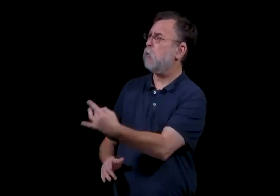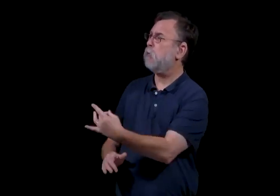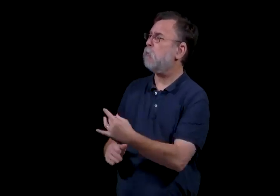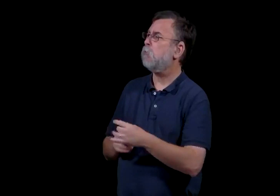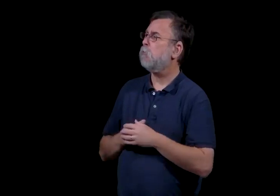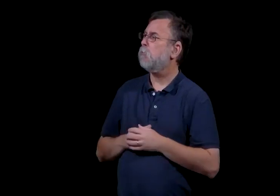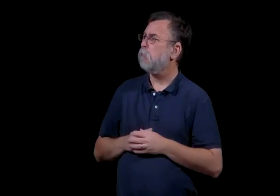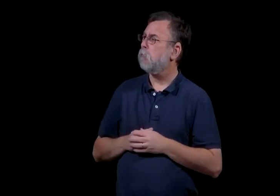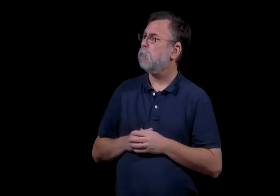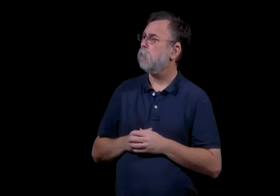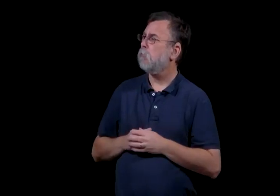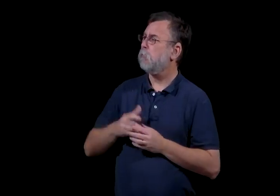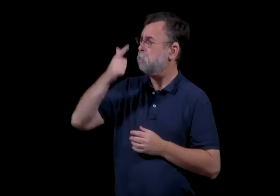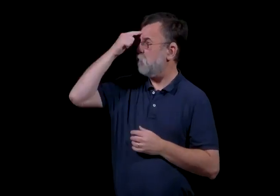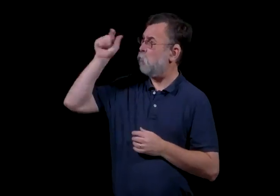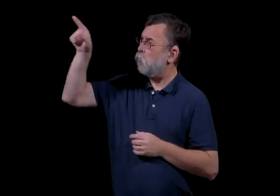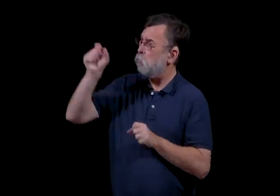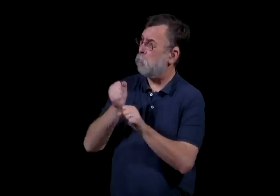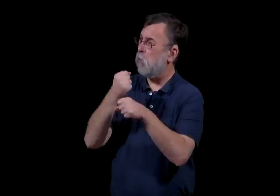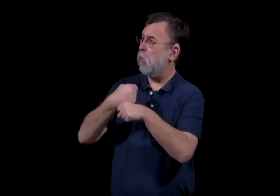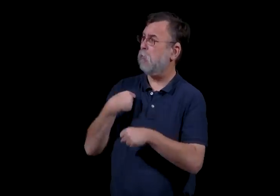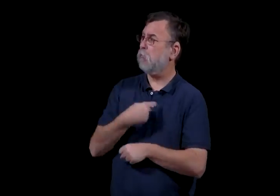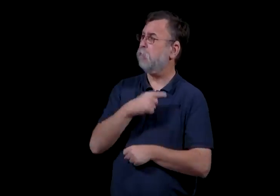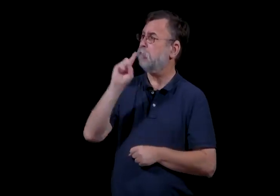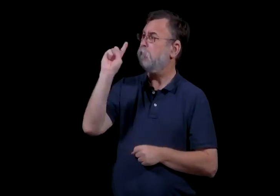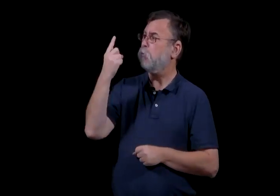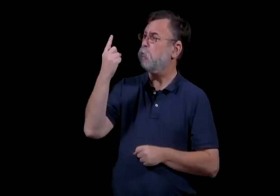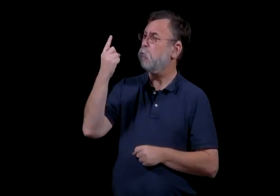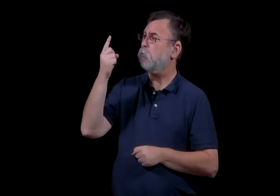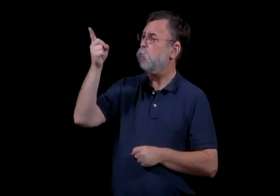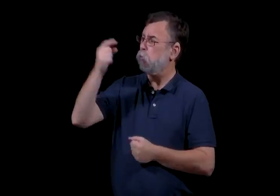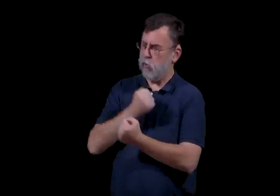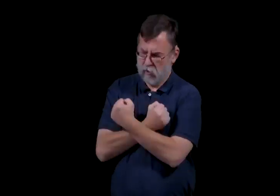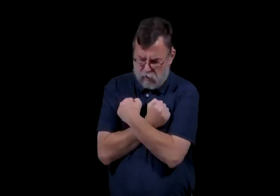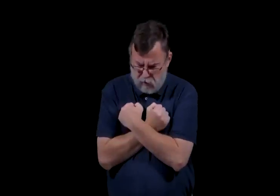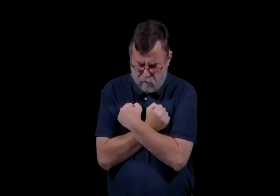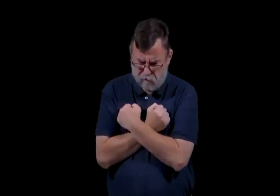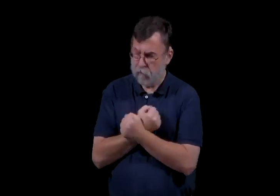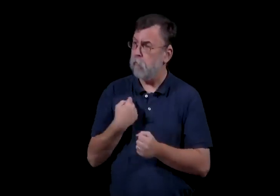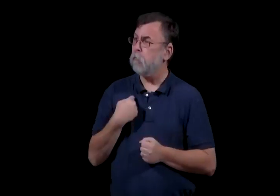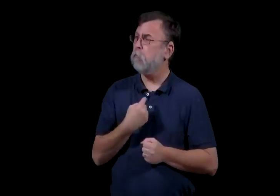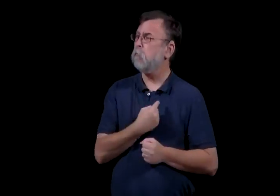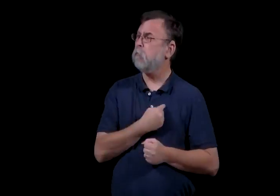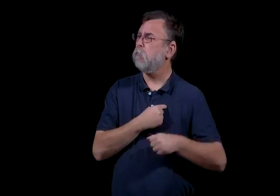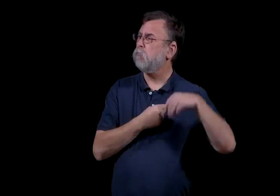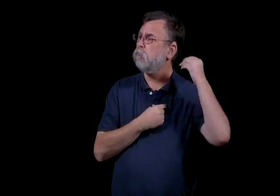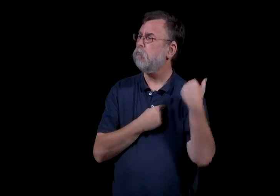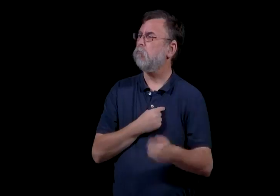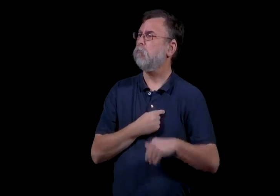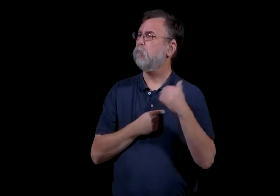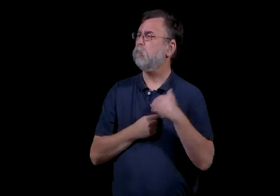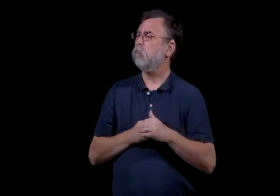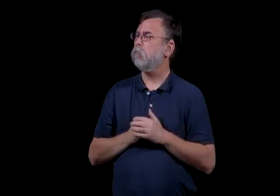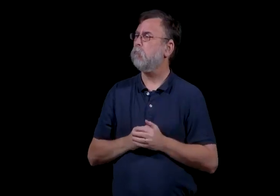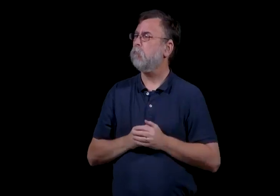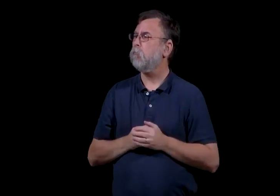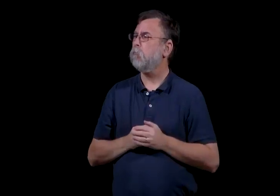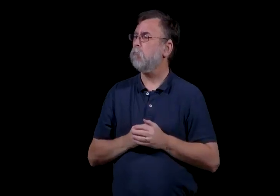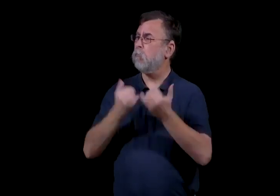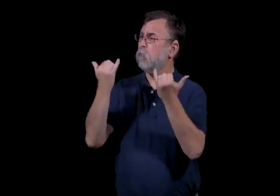they would know you. You love everyone because you made us, and you saved us because you loved us.